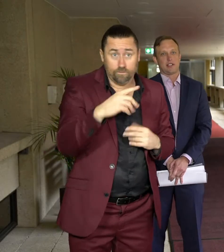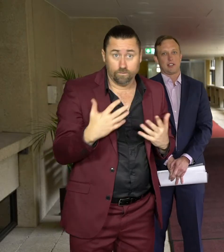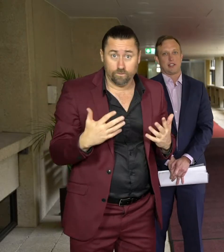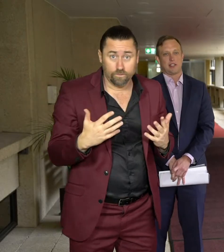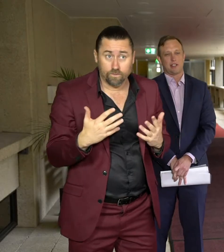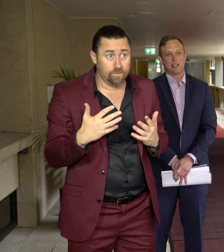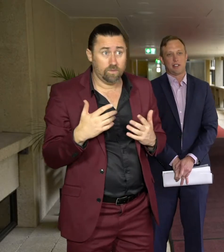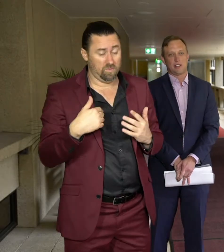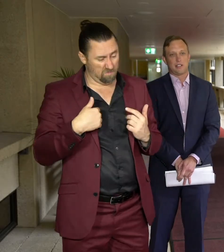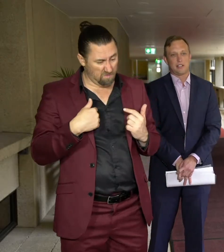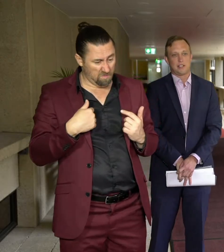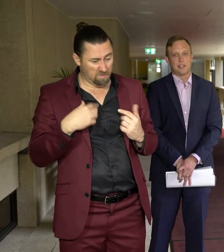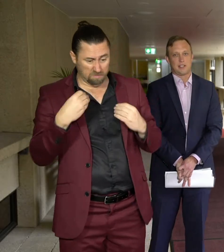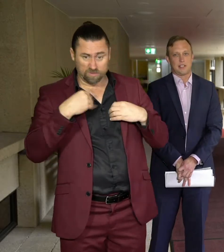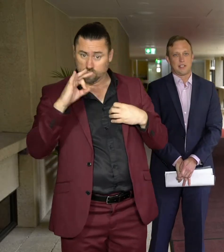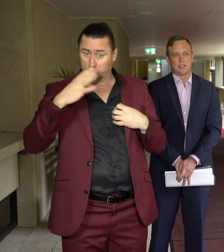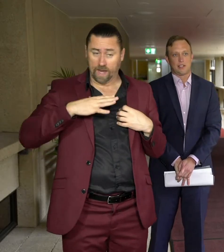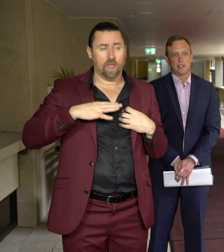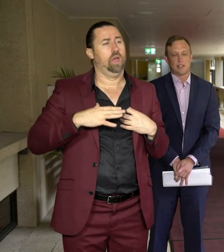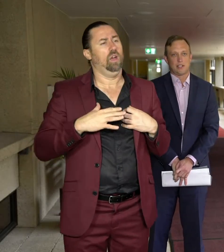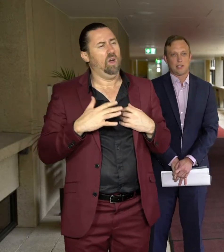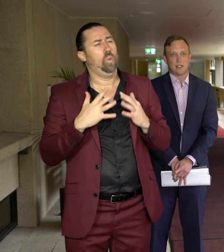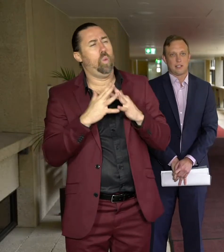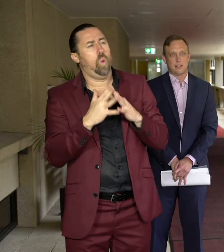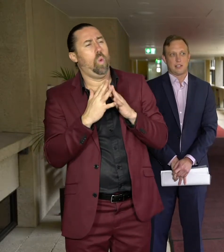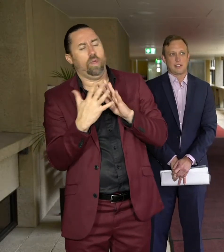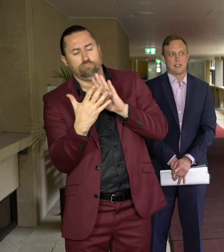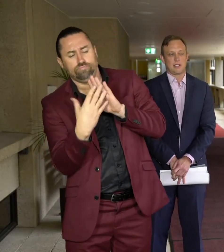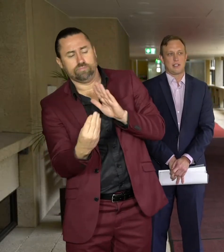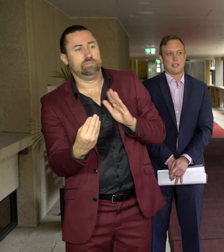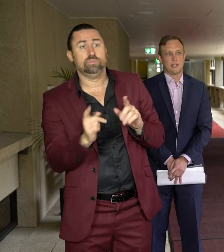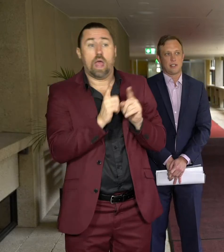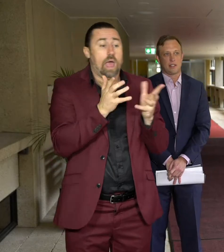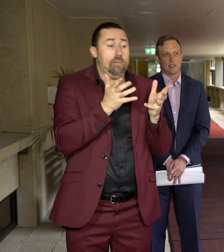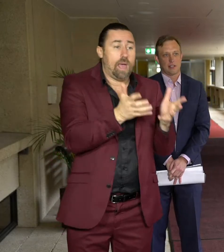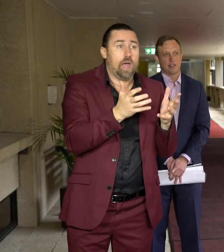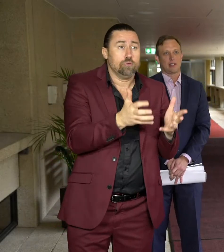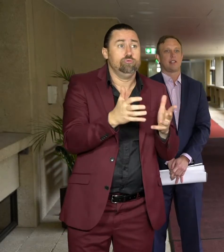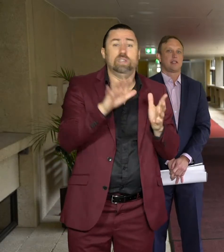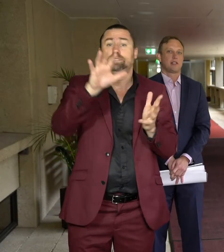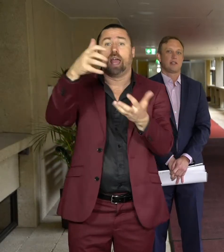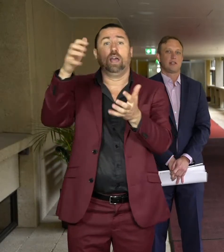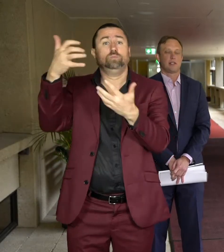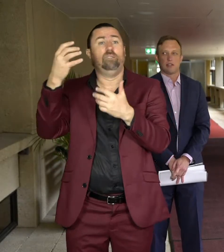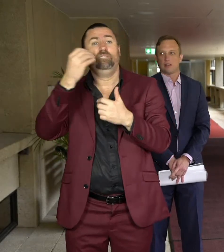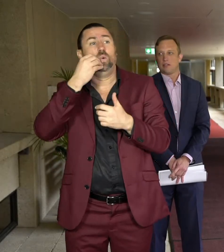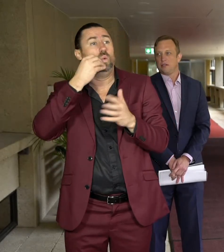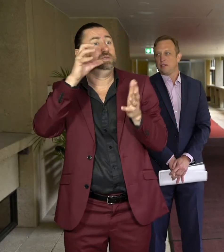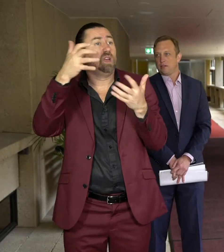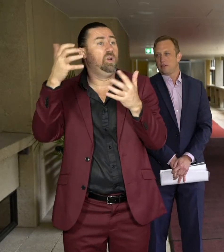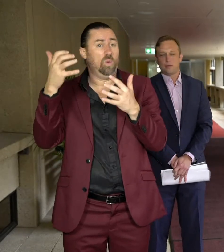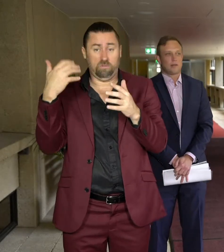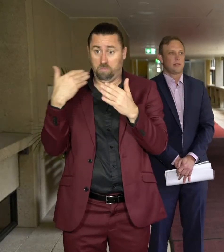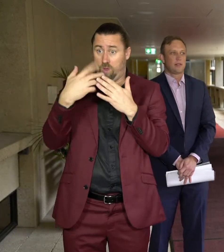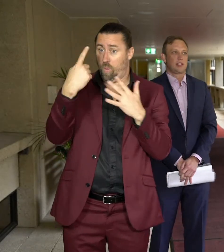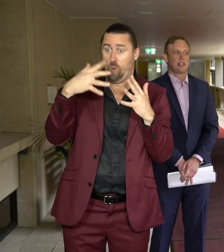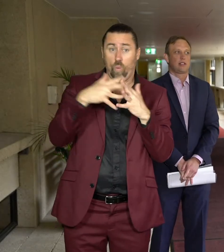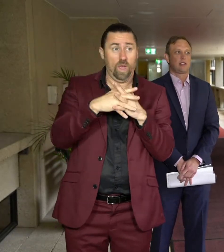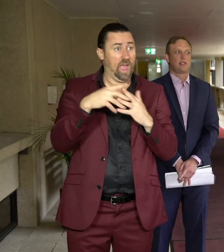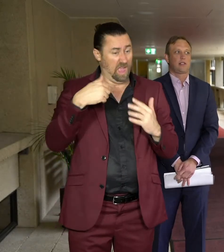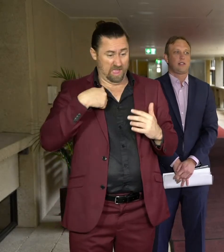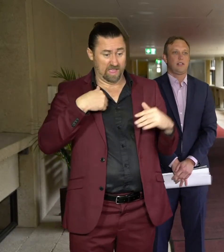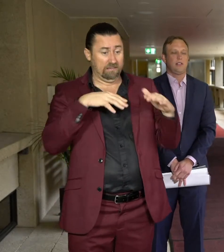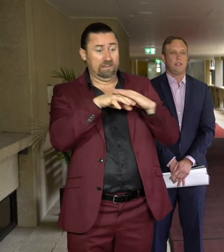strongly encourage you to use this app. And I'm already seeing bakeries and takeaway places. Just in the last week, I've walked into